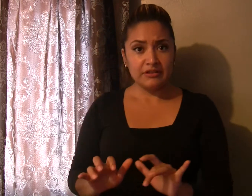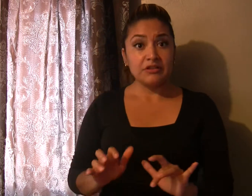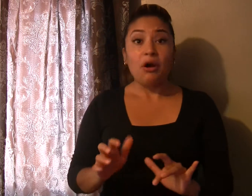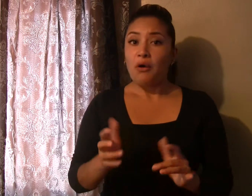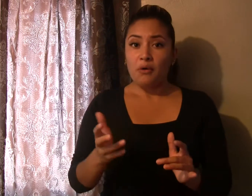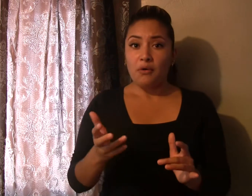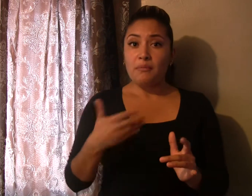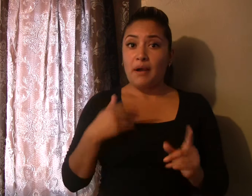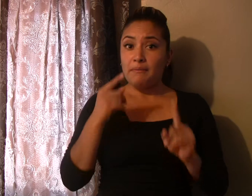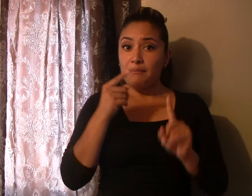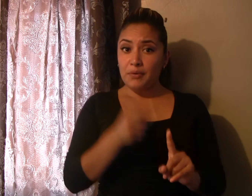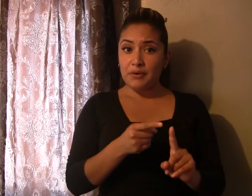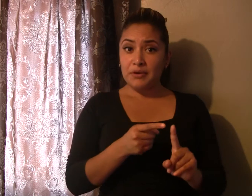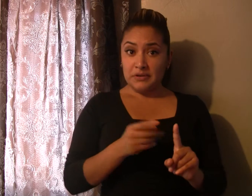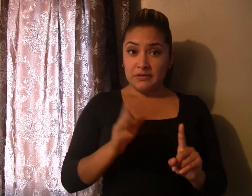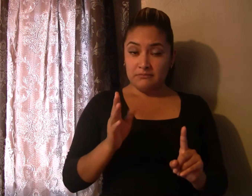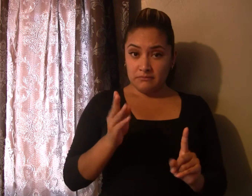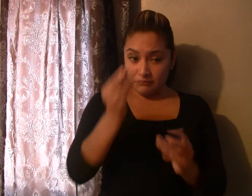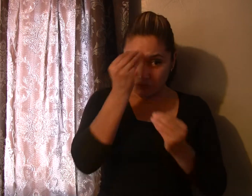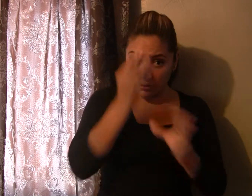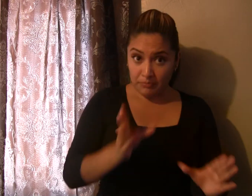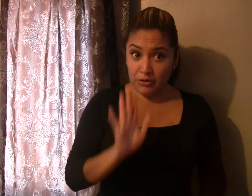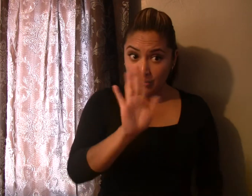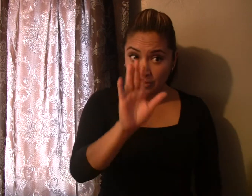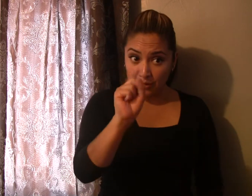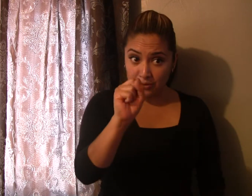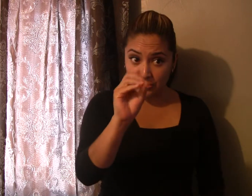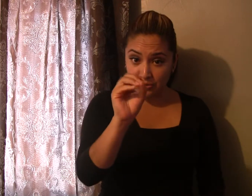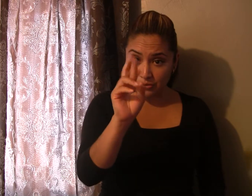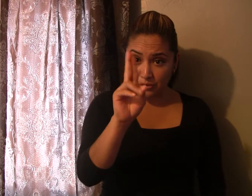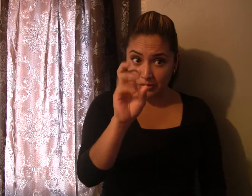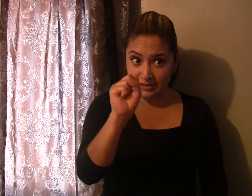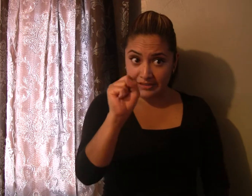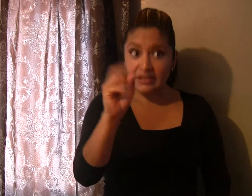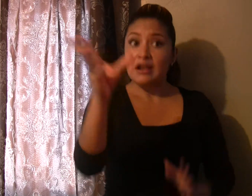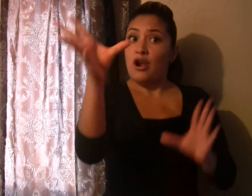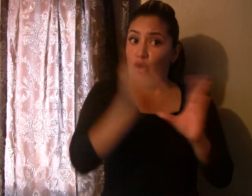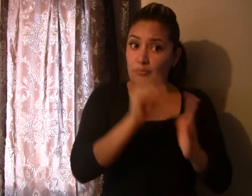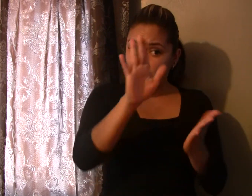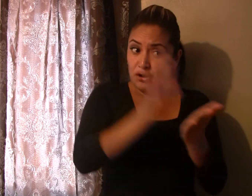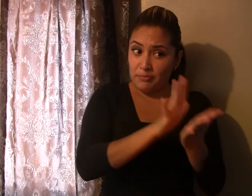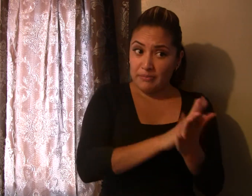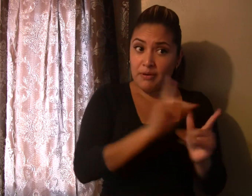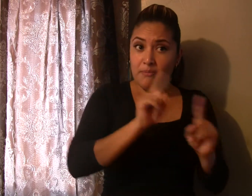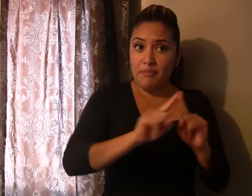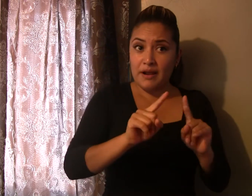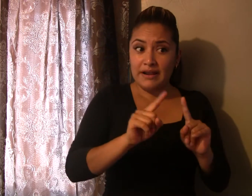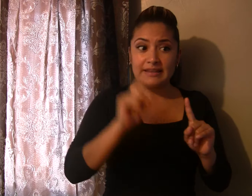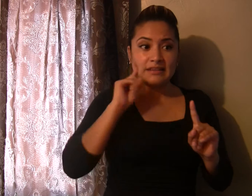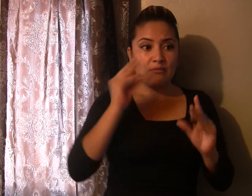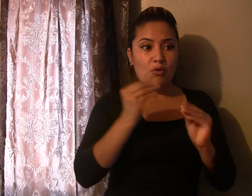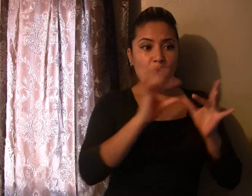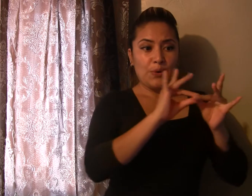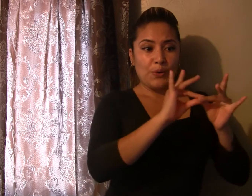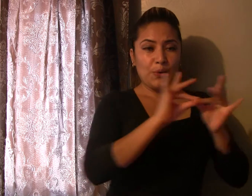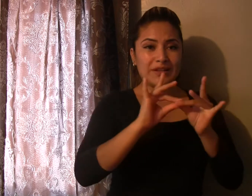different sources into one cohesive piece at the end. So it's sort of like writing a little literature review, if you